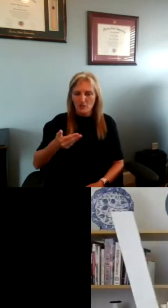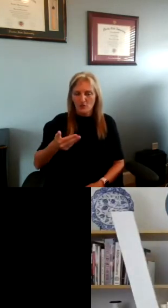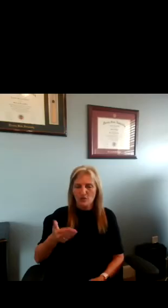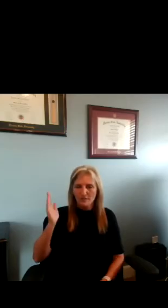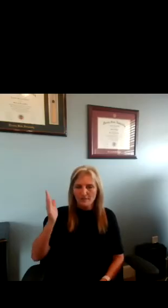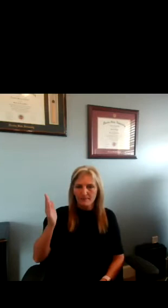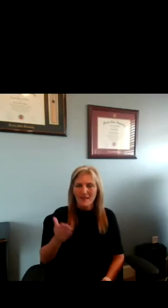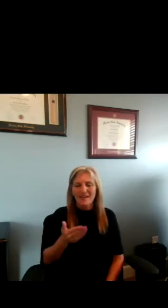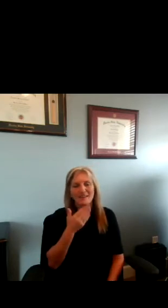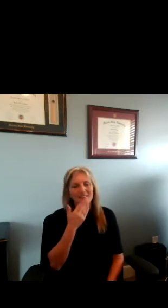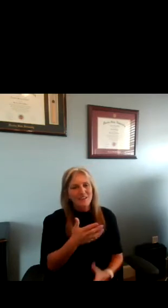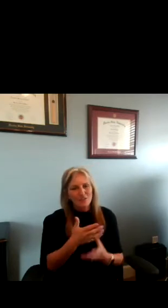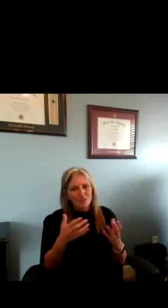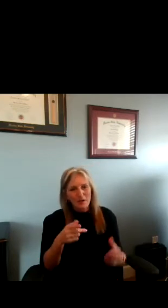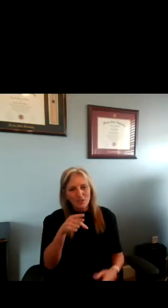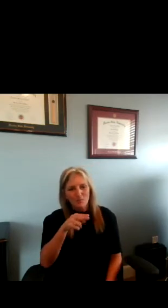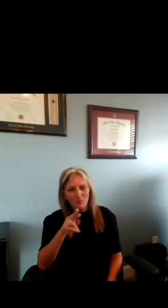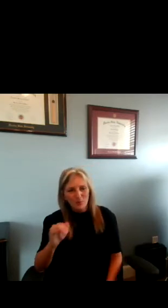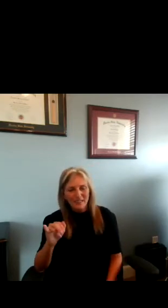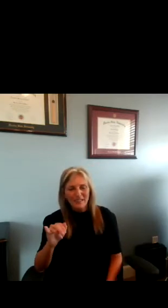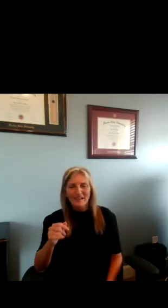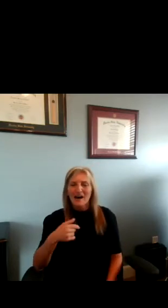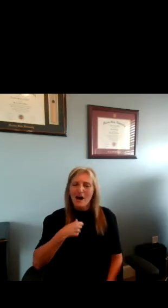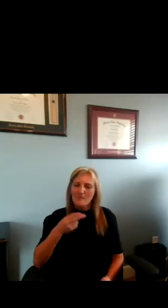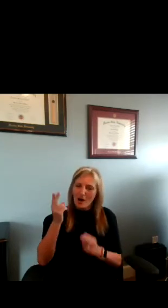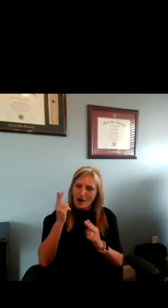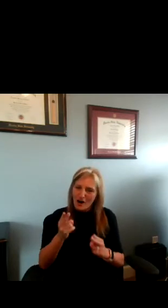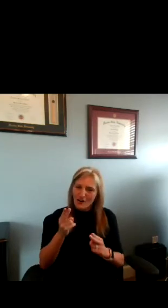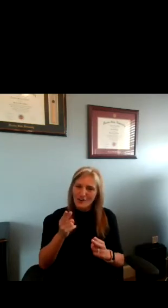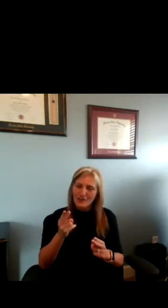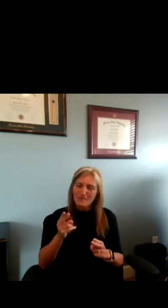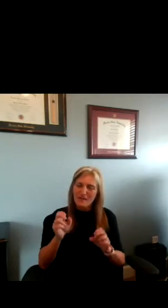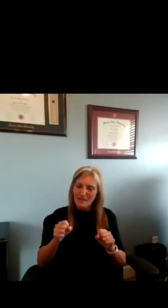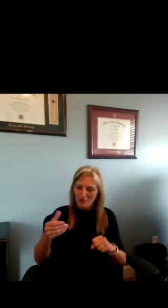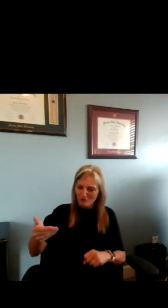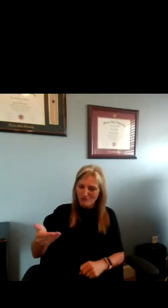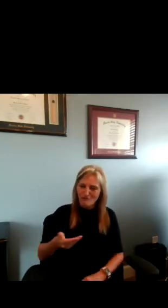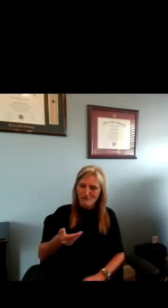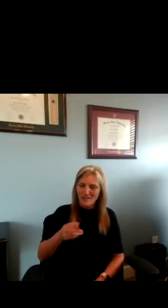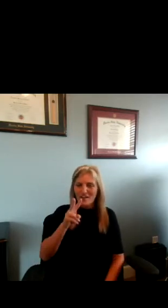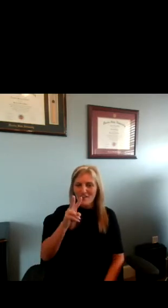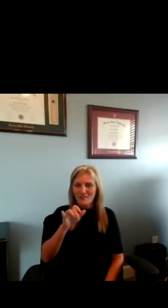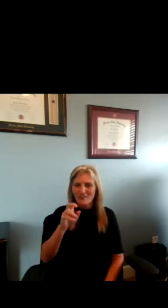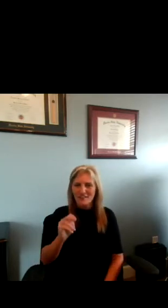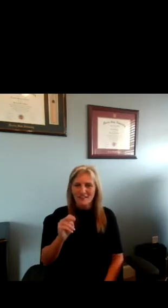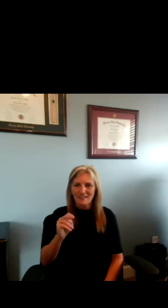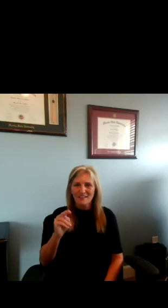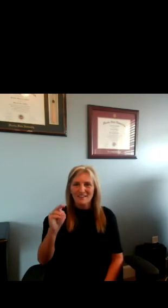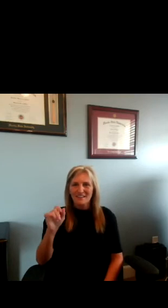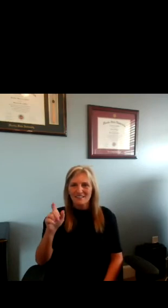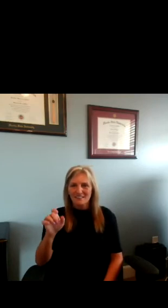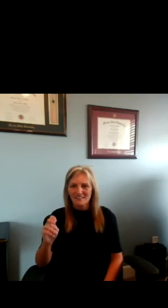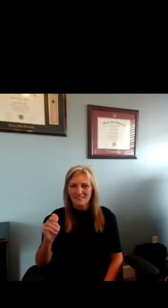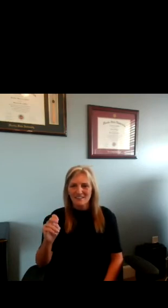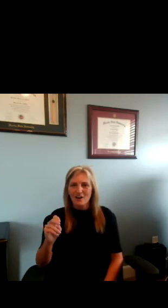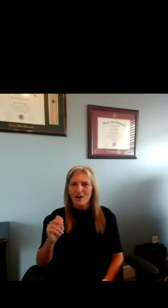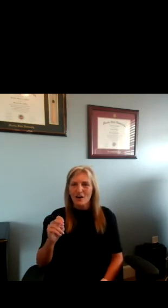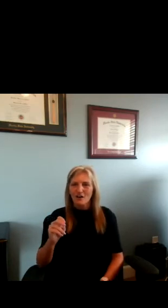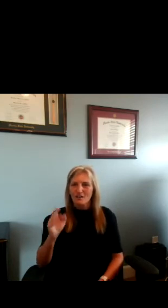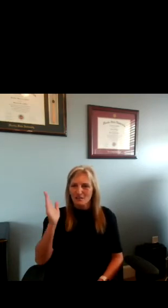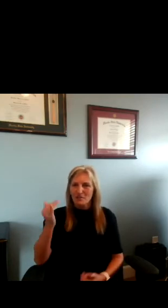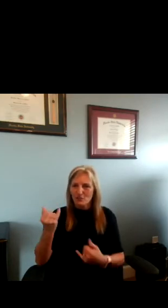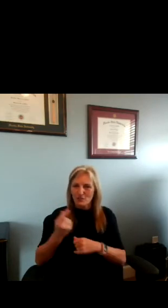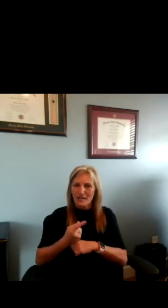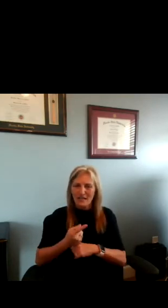Thank you so much, Preeti, and I am so honored to be able to introduce Vivian Nixon, our keynote speaker today. I